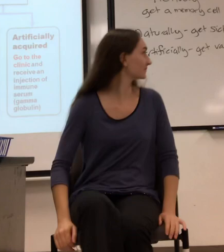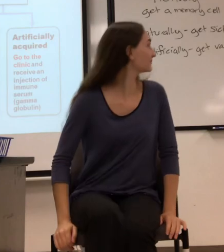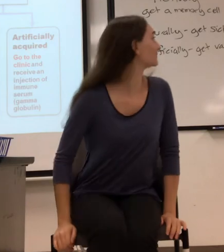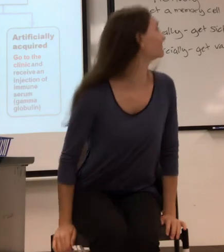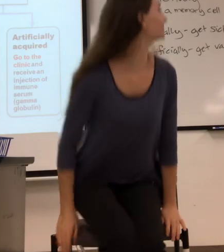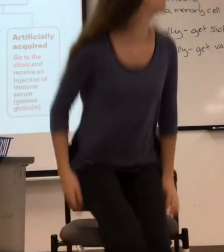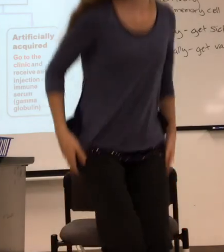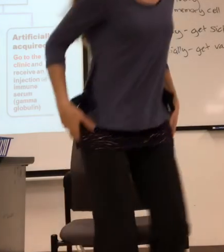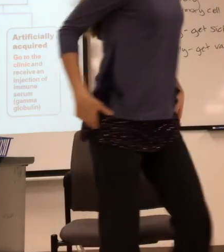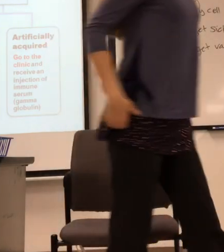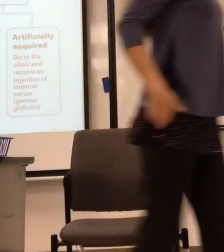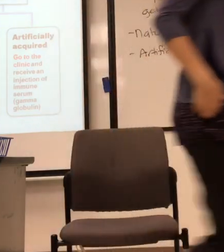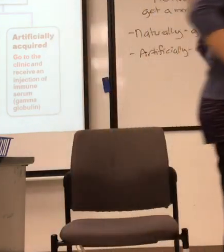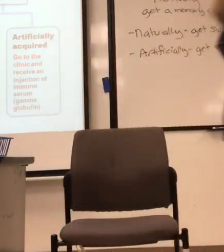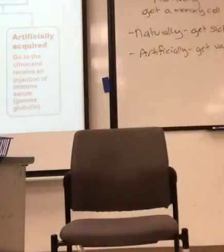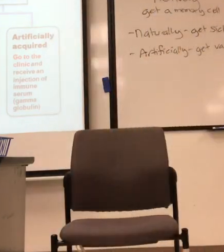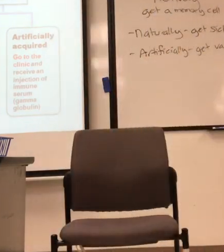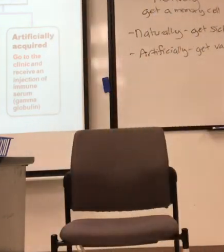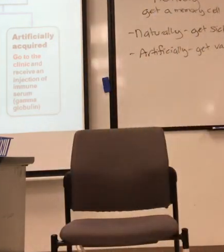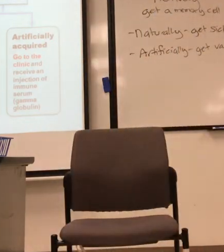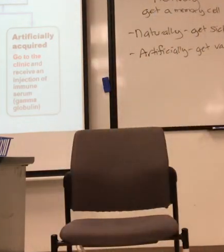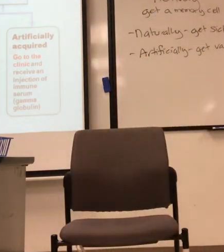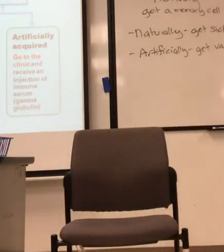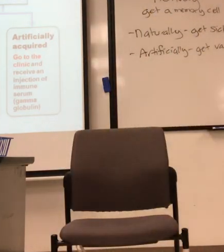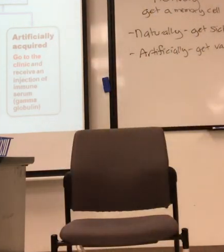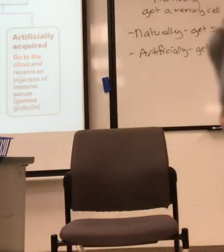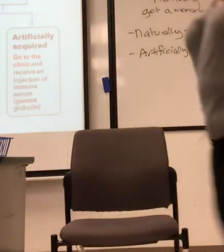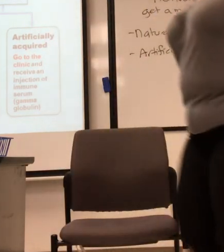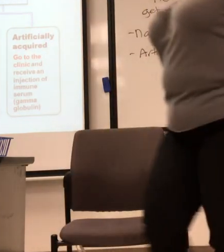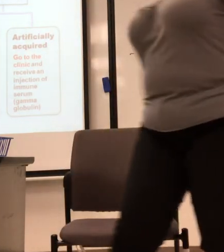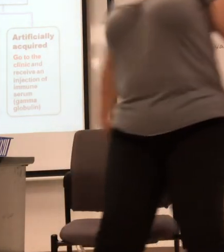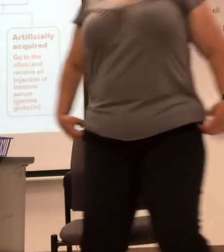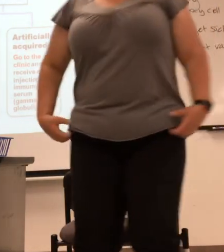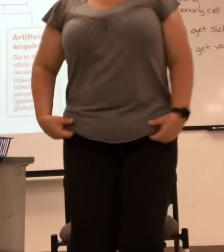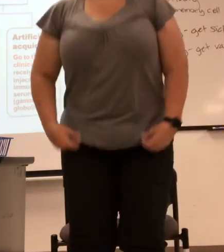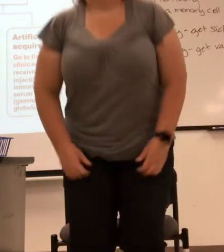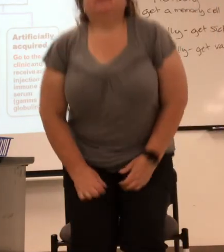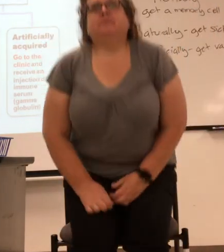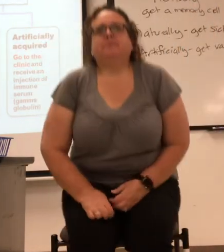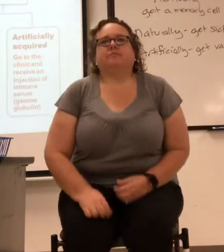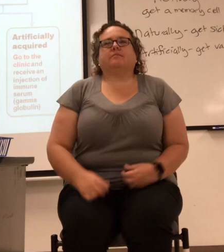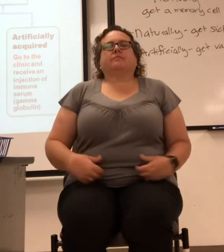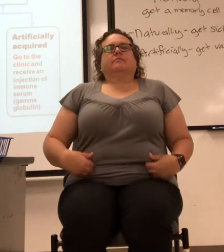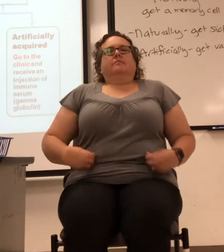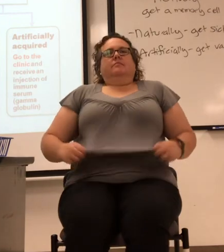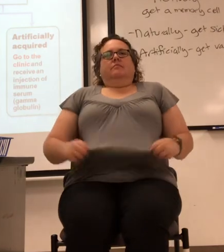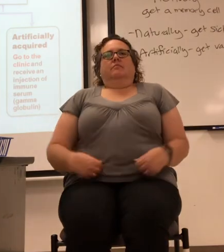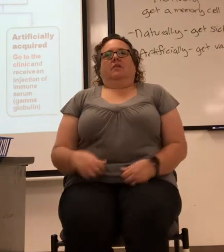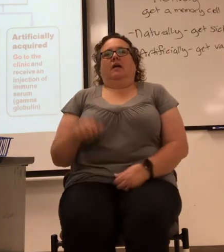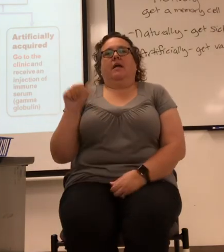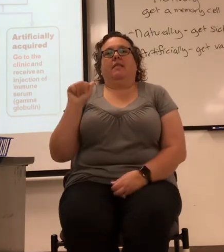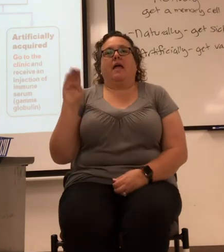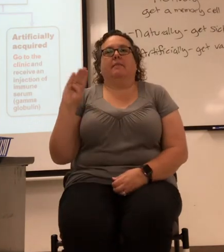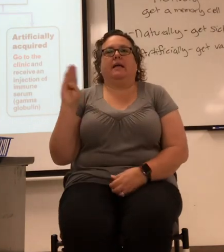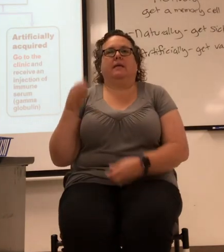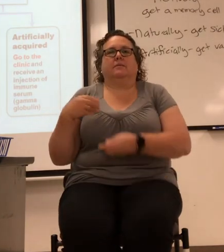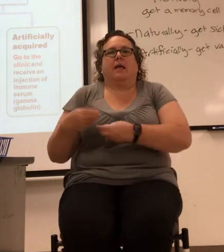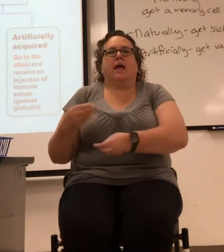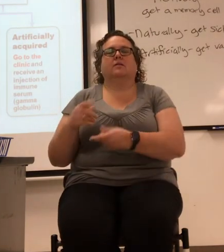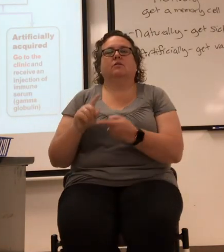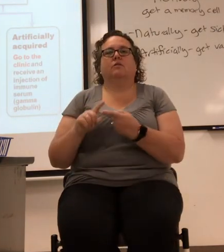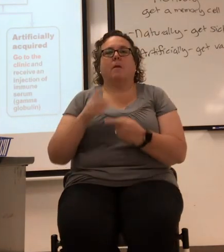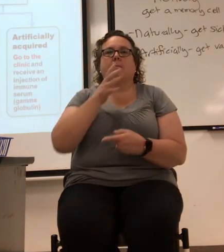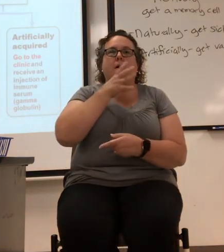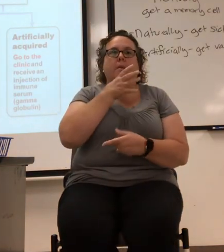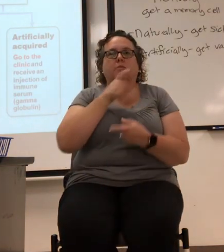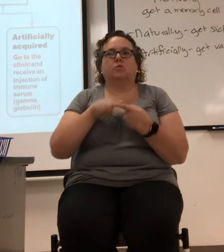Mom to child. You pass the ABs from mom to child. There was the IgGs that are through the placenta, and the